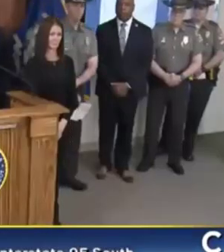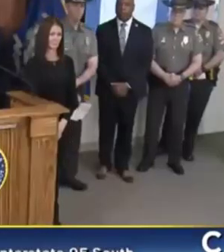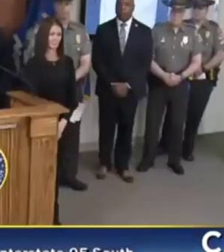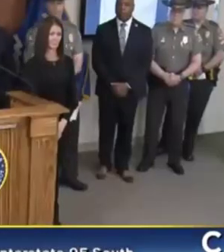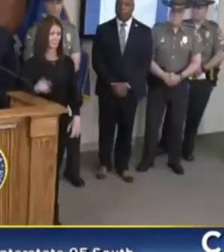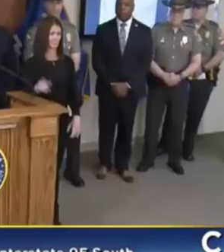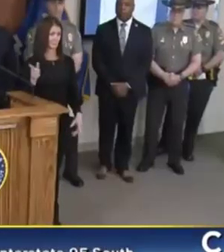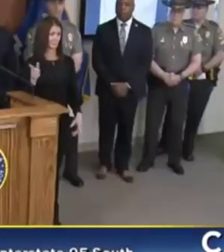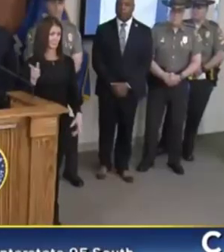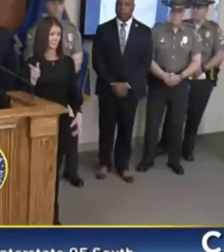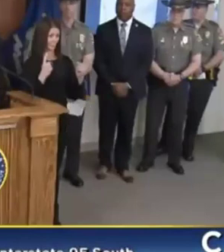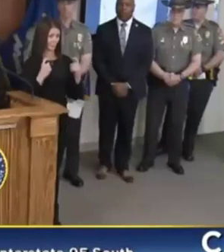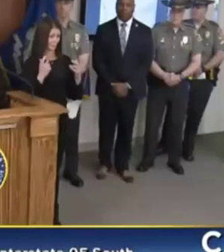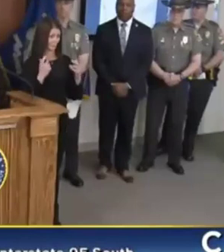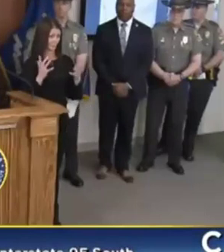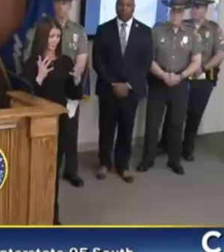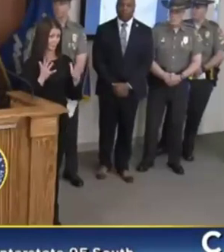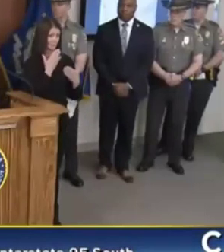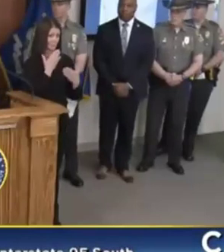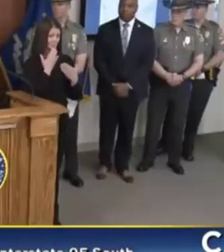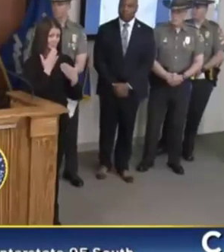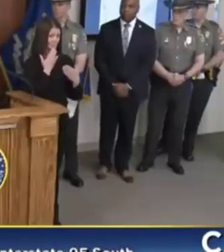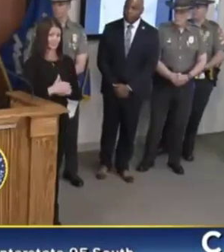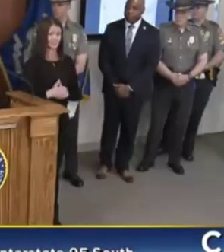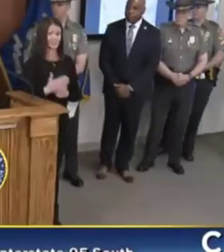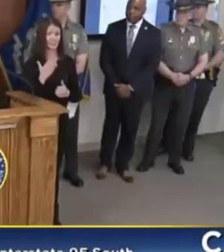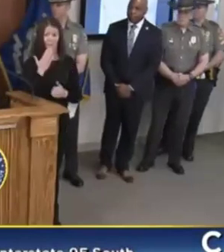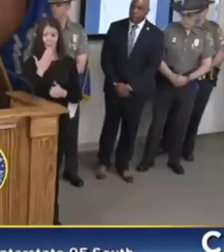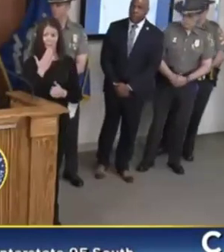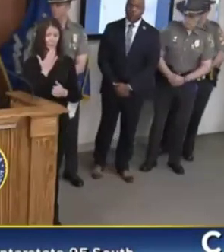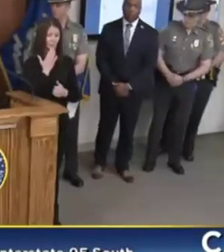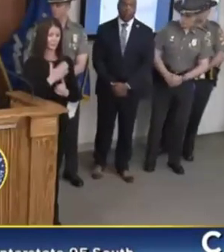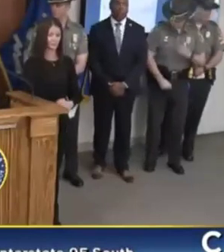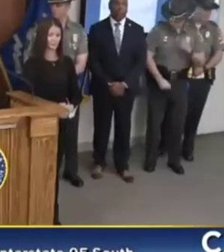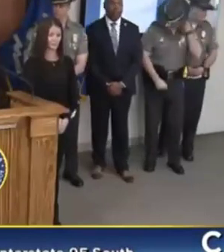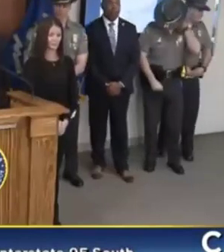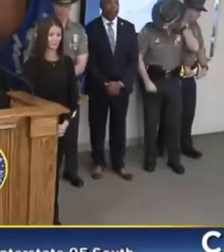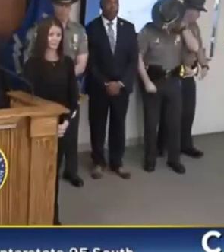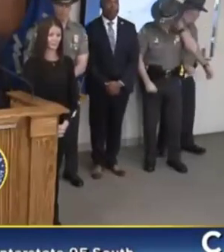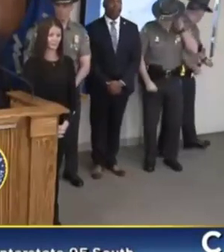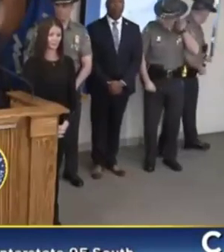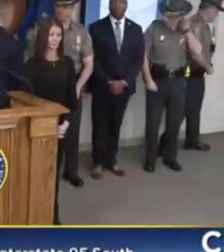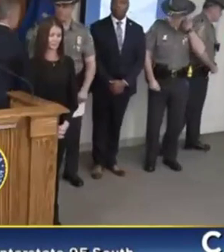Hearing no further questions, thanks. Thank you, guys. One good one. Thank you. Great response.